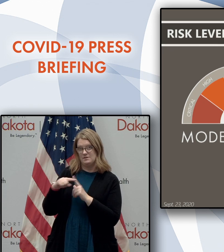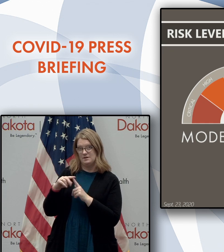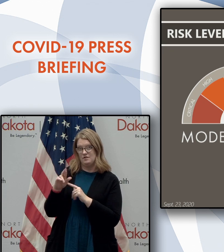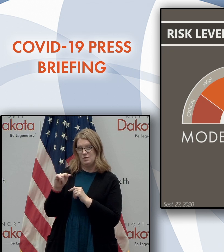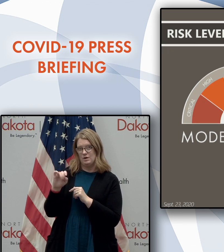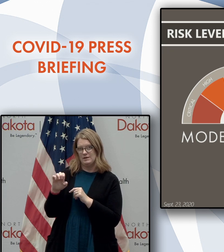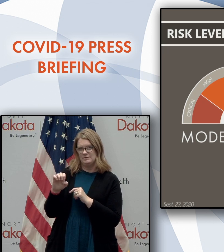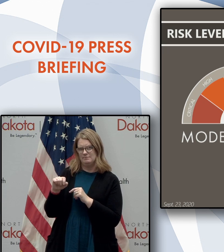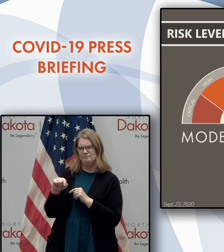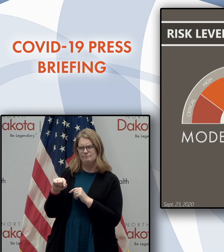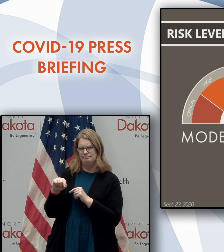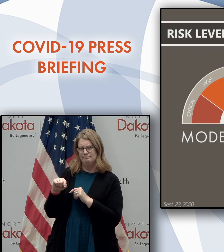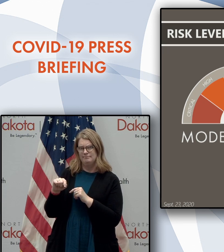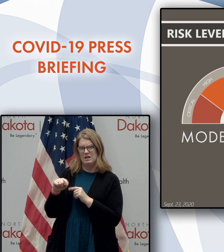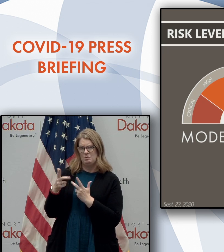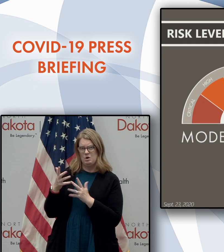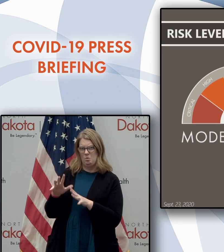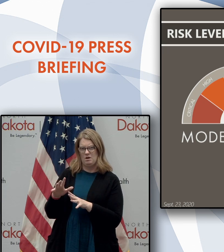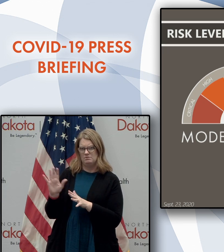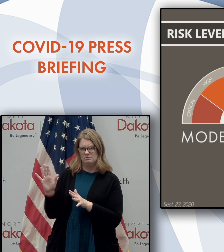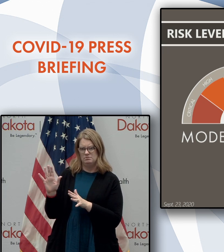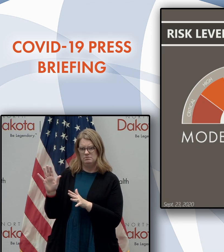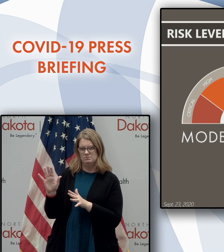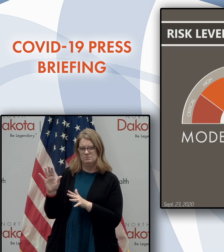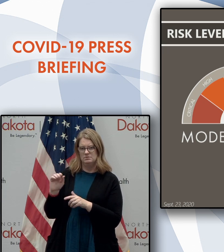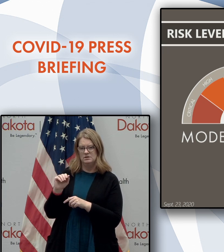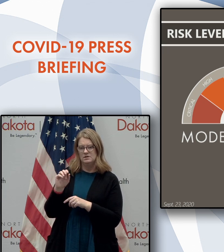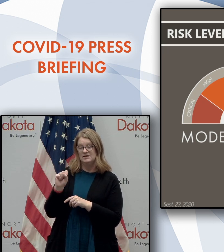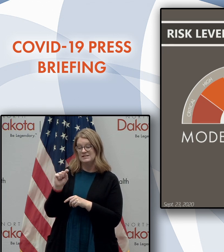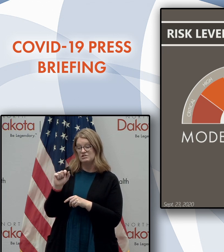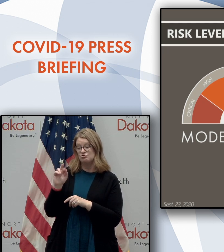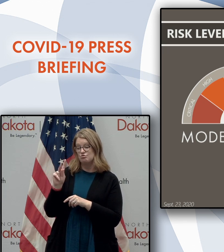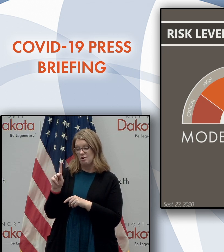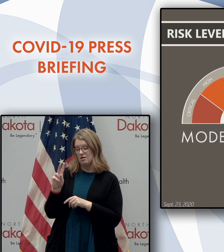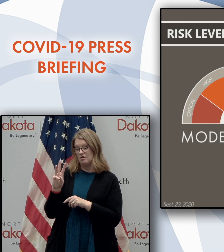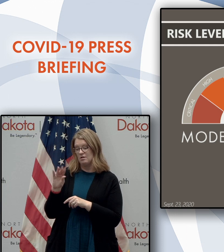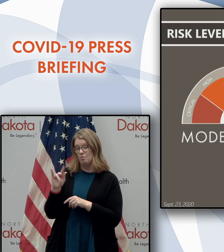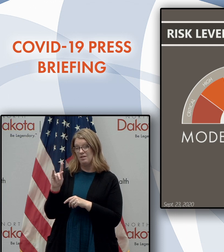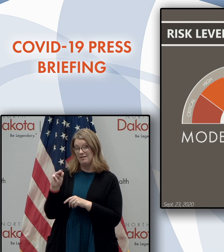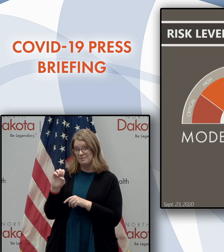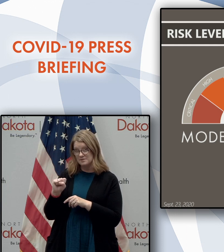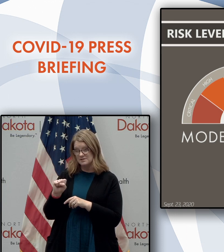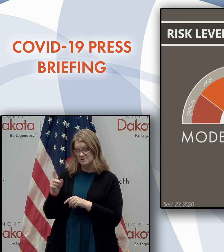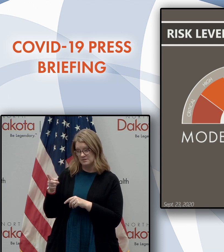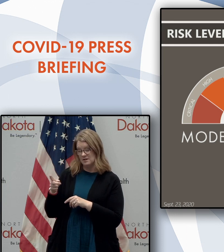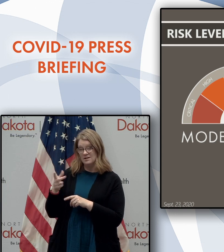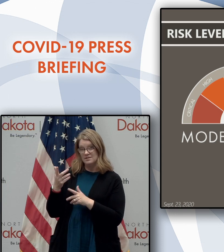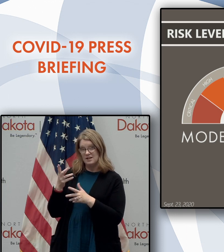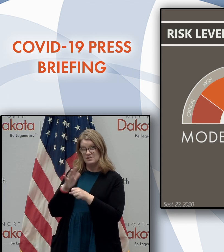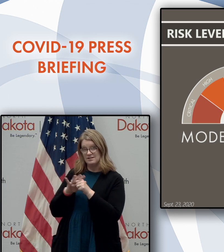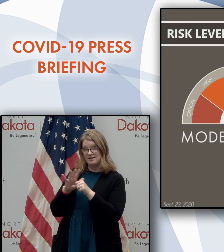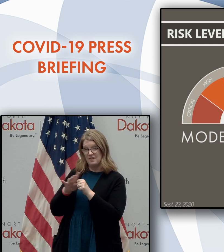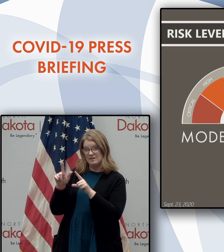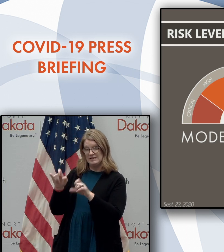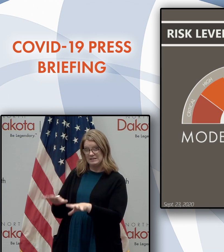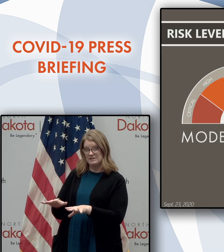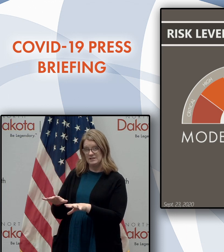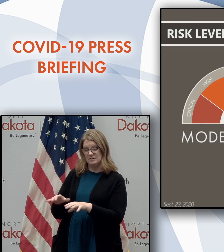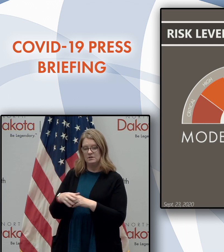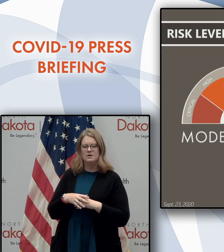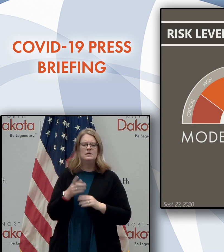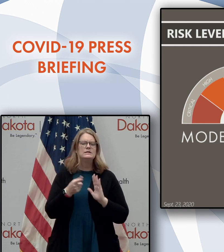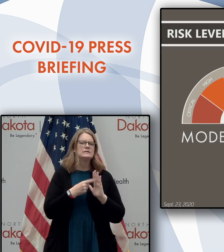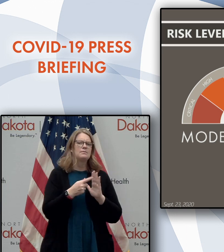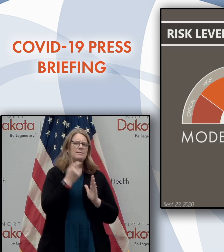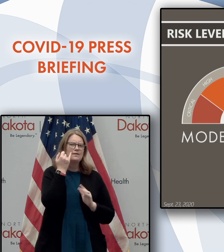want to be, and they've got those higher rates on strong or adequate testing. Sometimes if you had very few